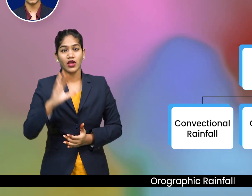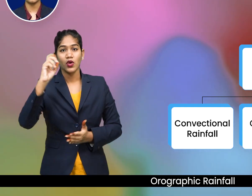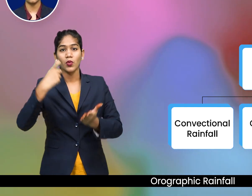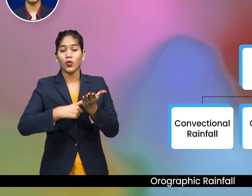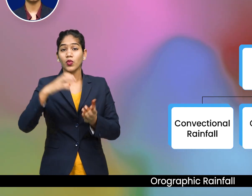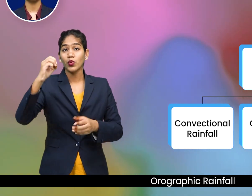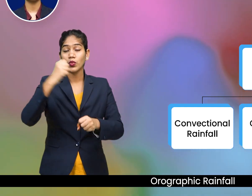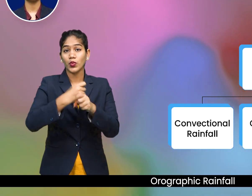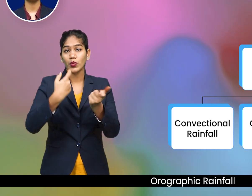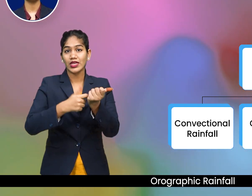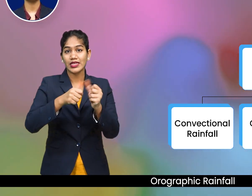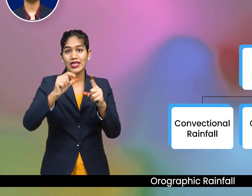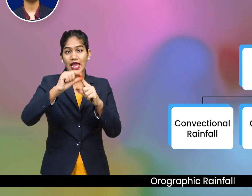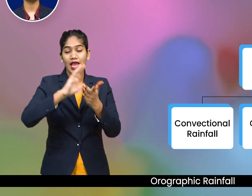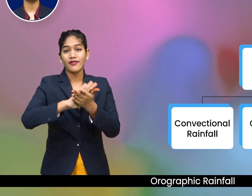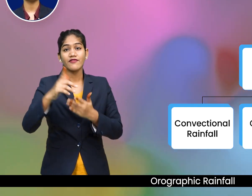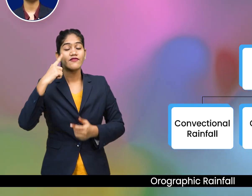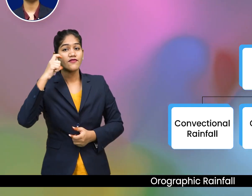orographic rainfall,